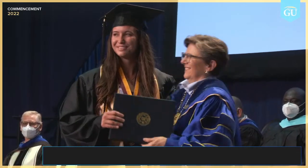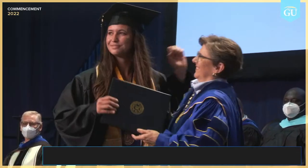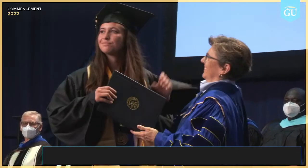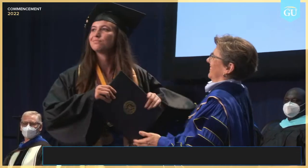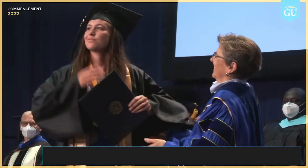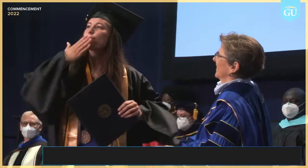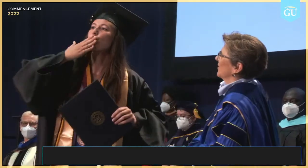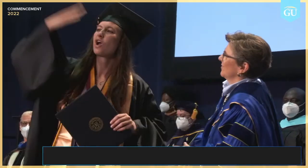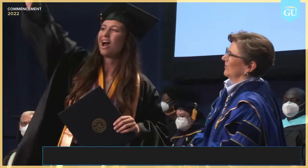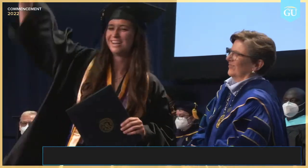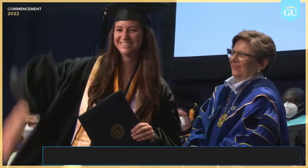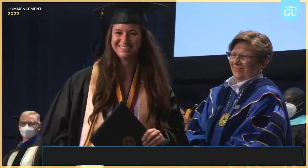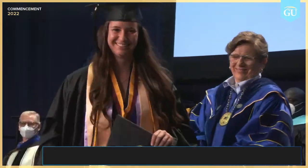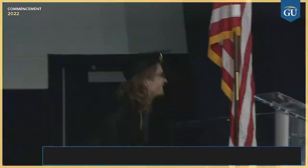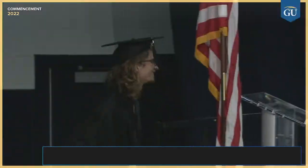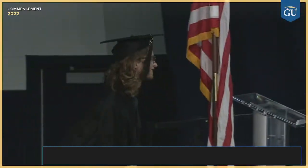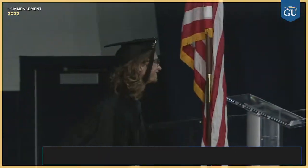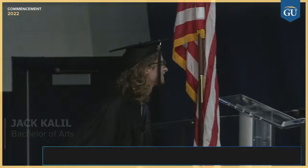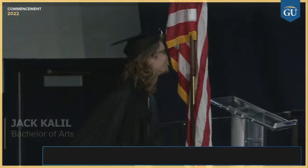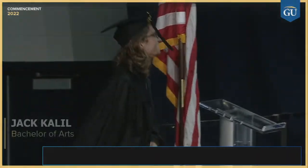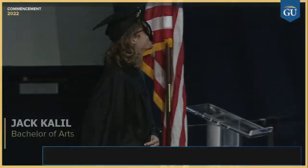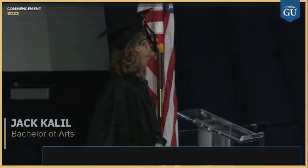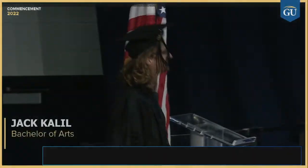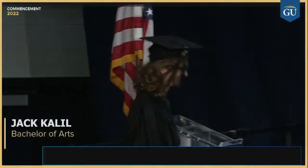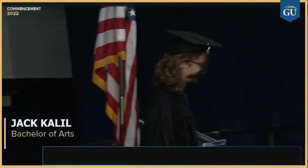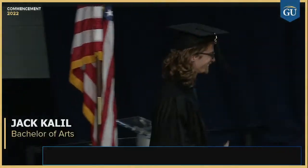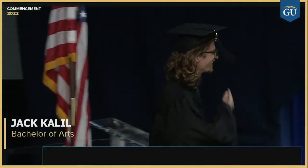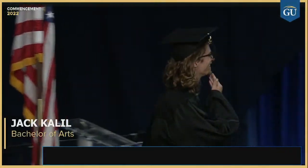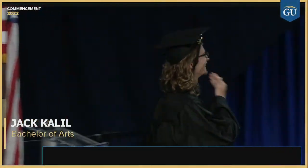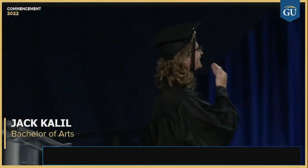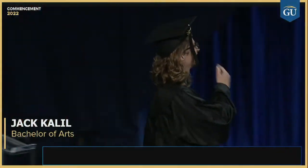Jack Khalil, Bachelor of Arts.